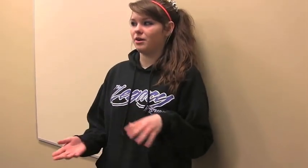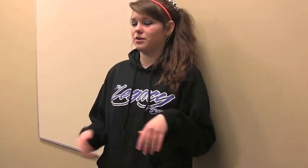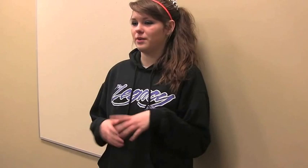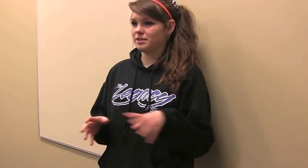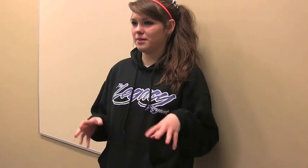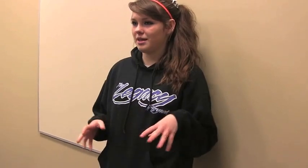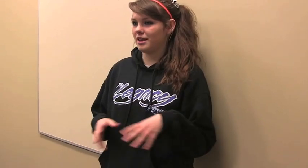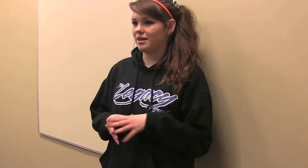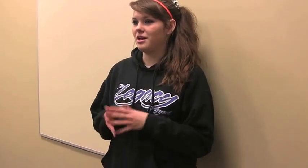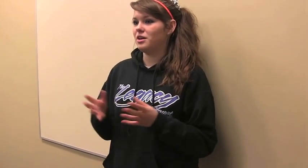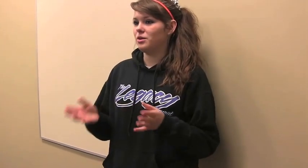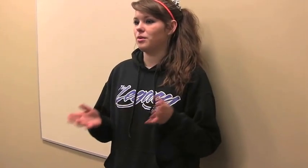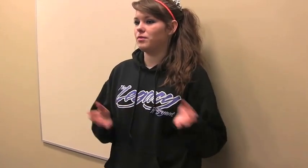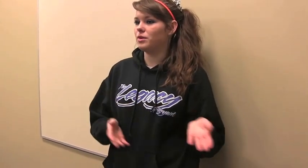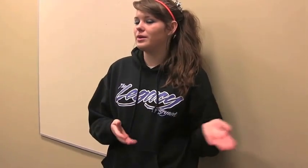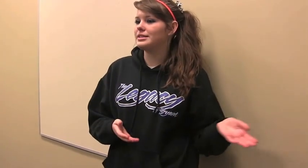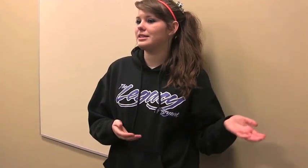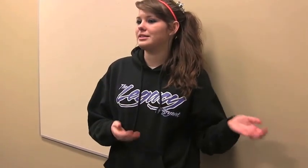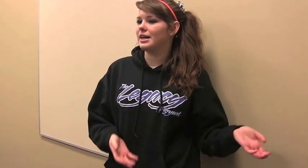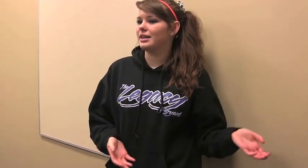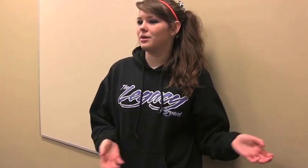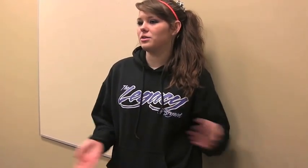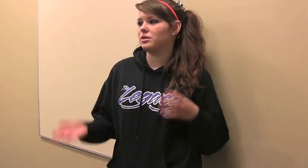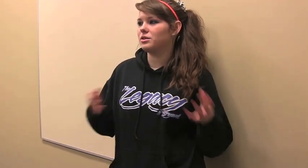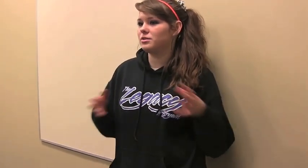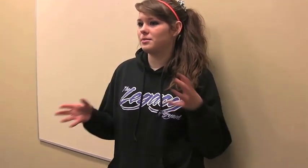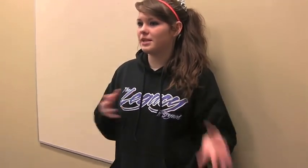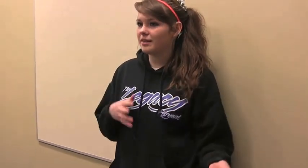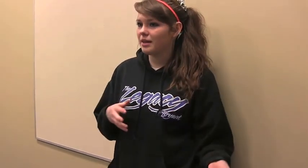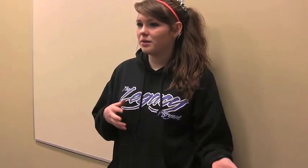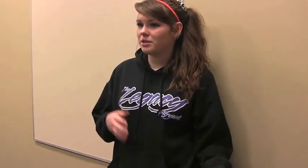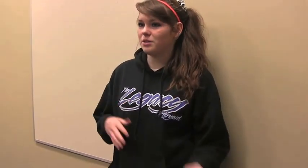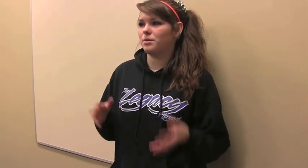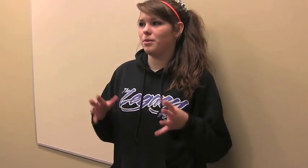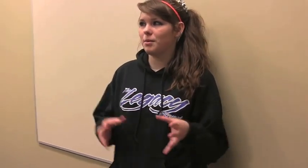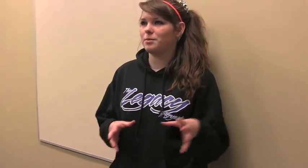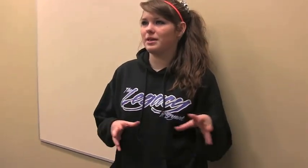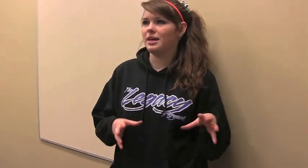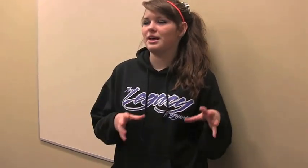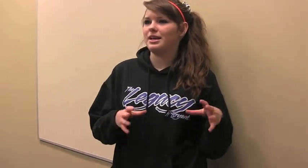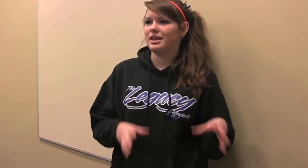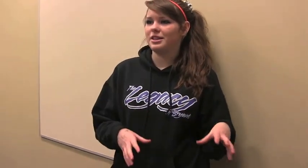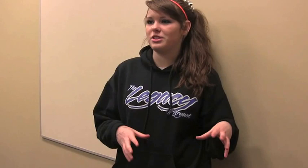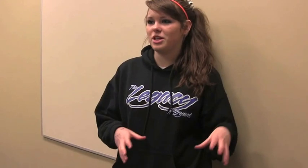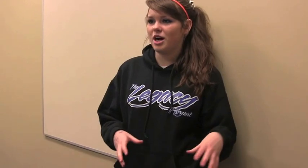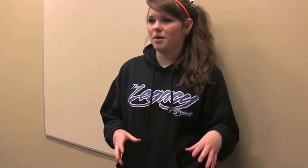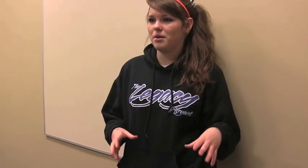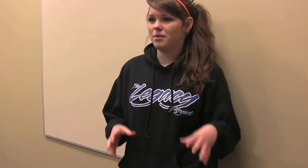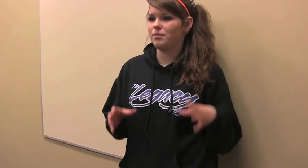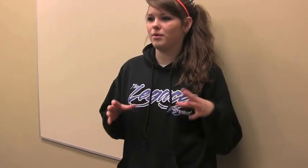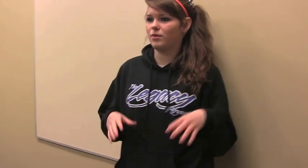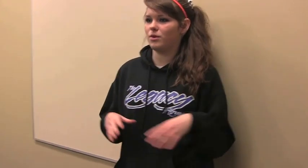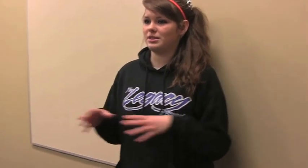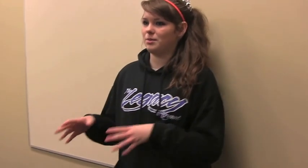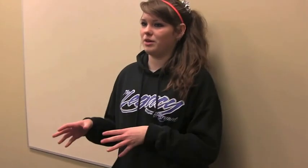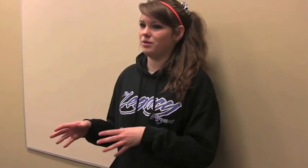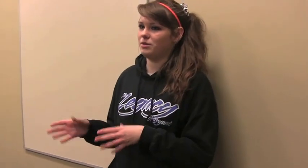your resume that you were fluent in sign language or knew some sign language, you would probably get the job before someone who just